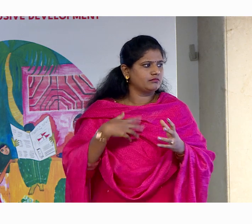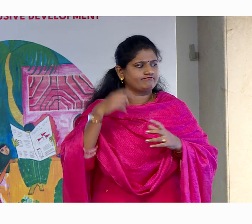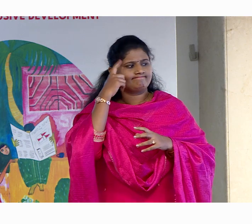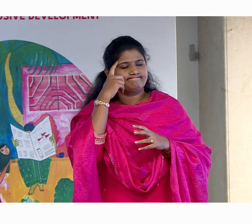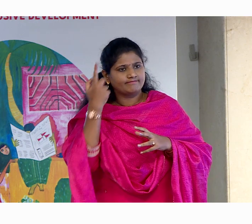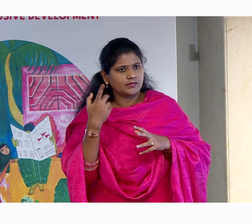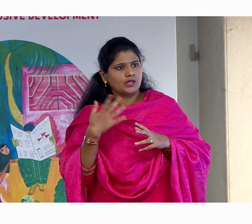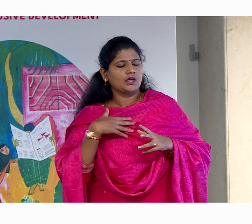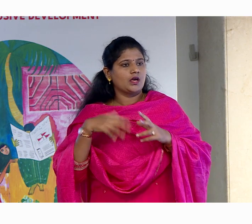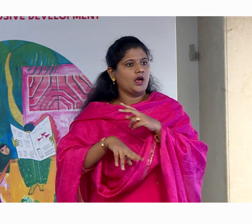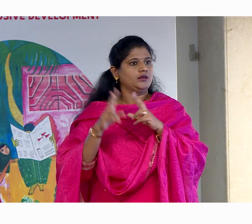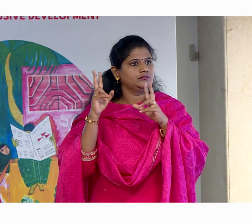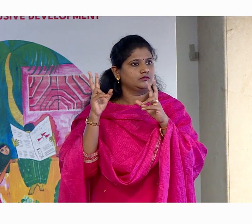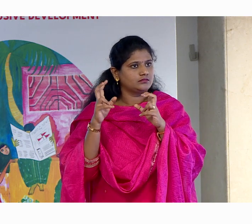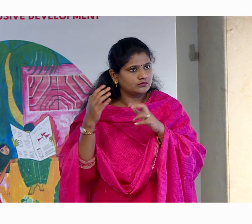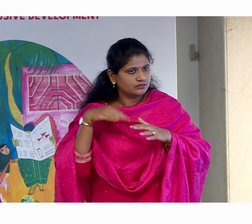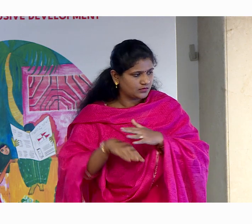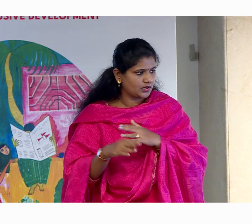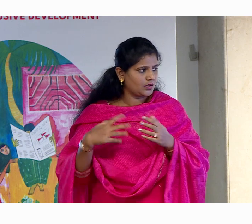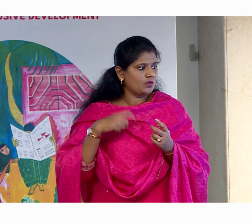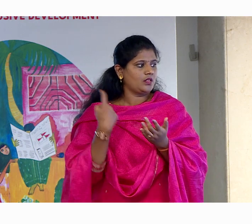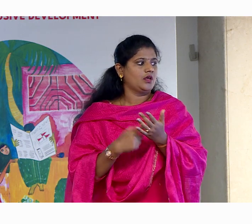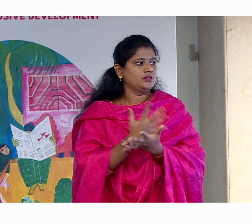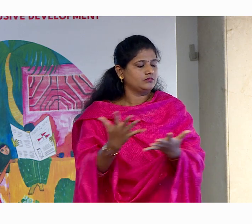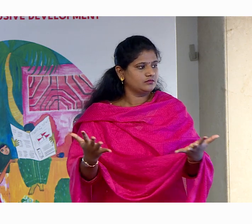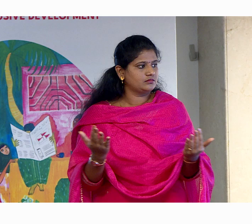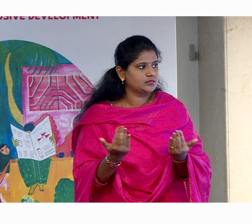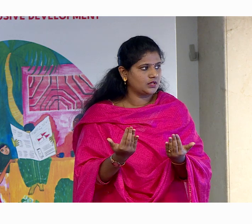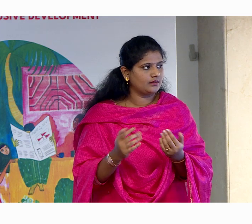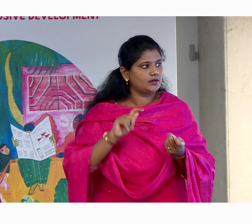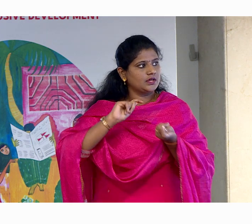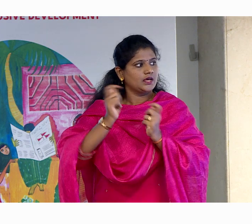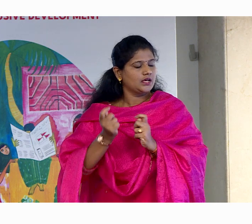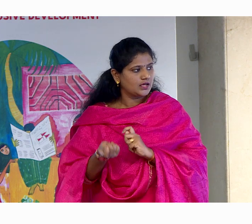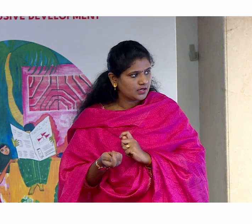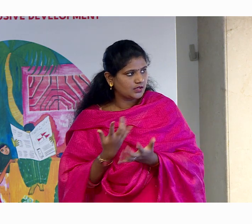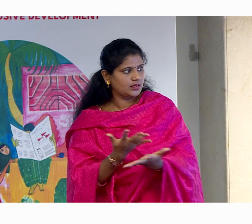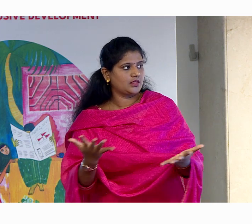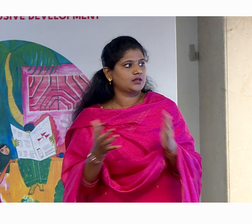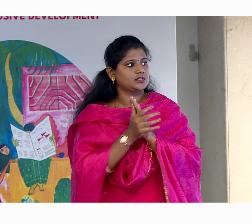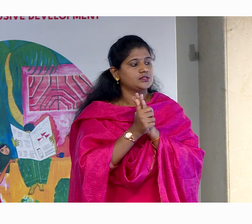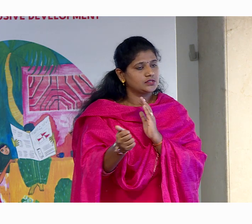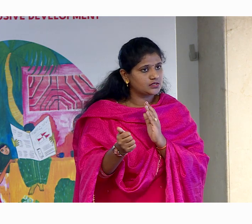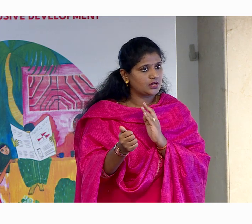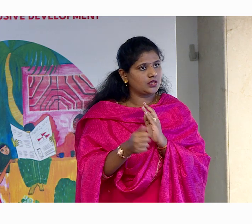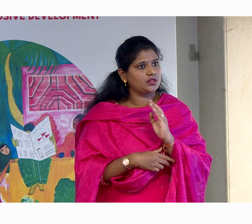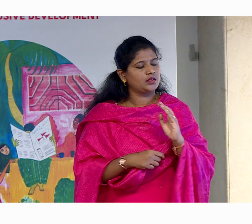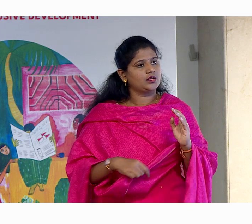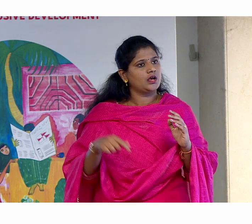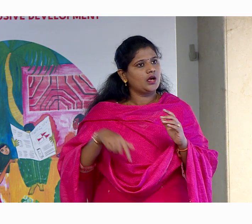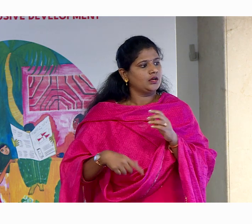inner context, the resources that are available for changing things, the skills, the local